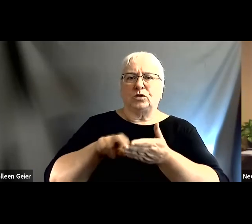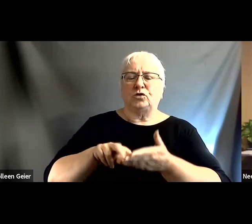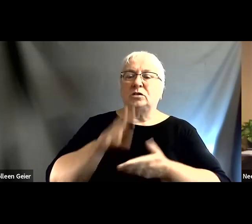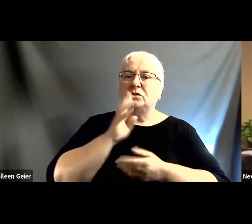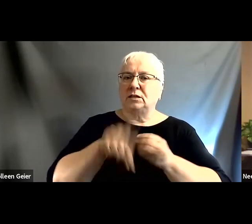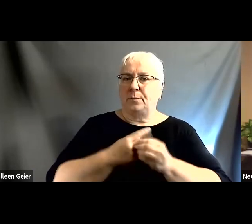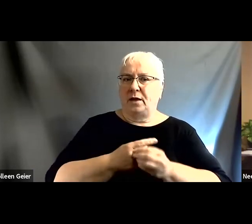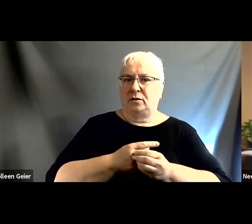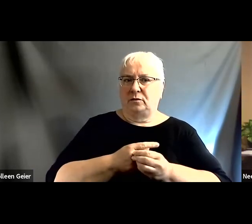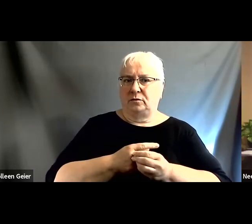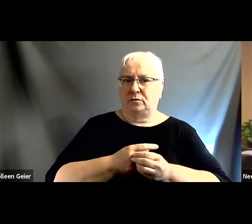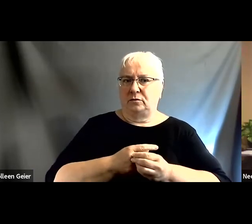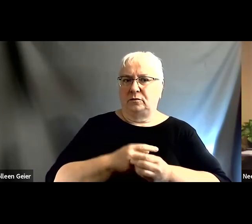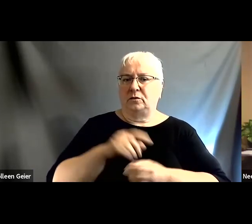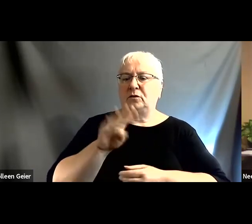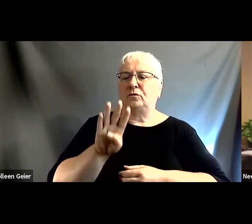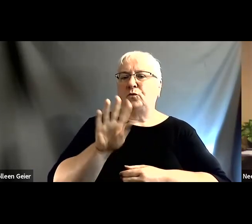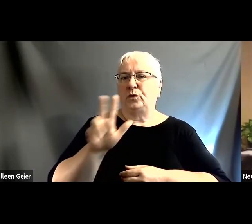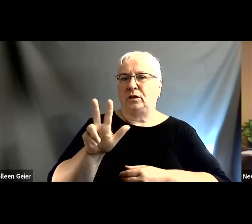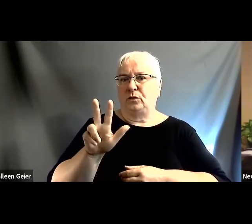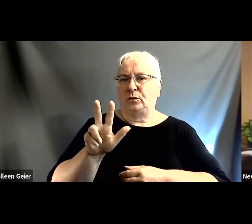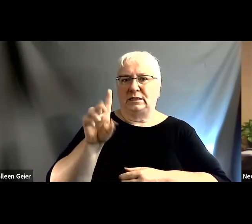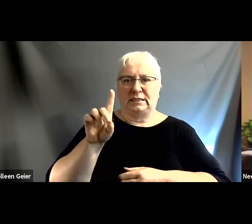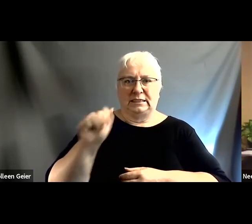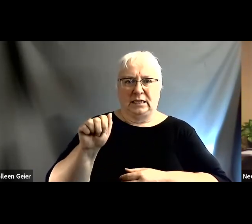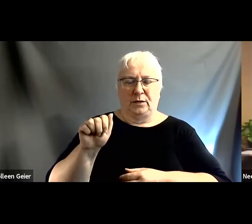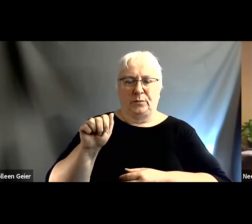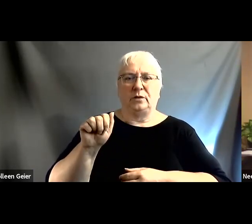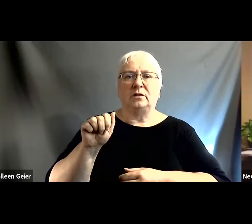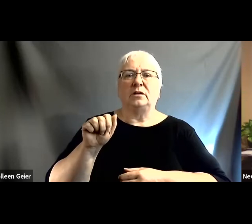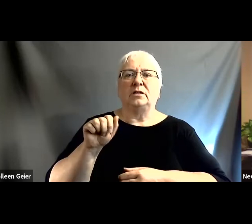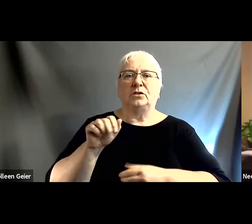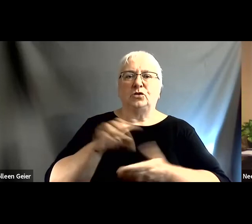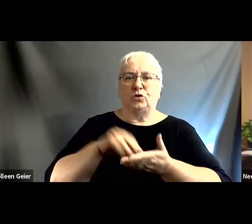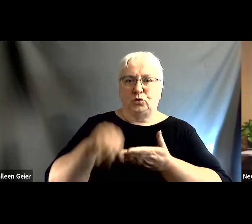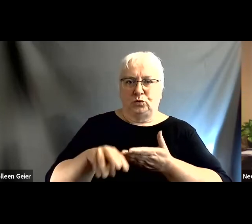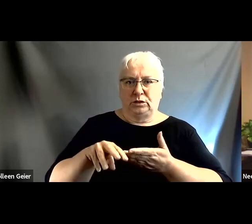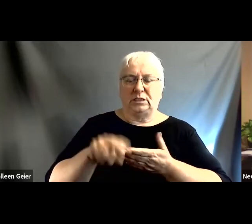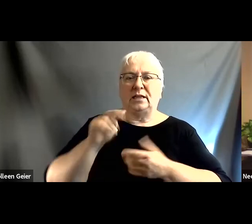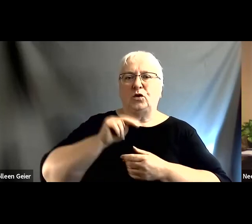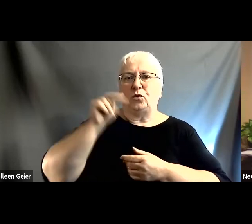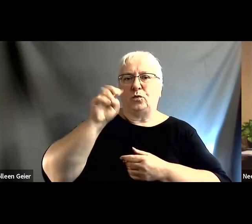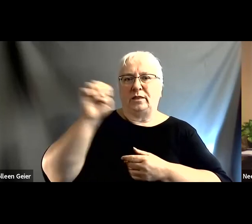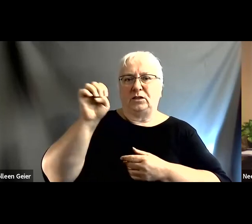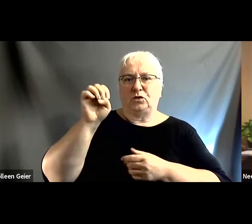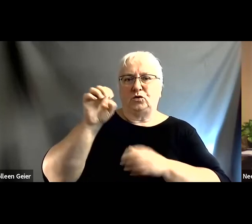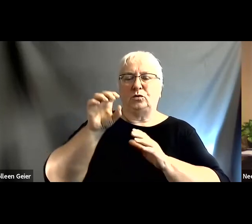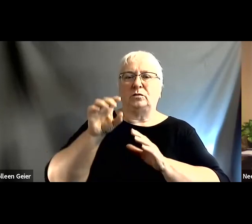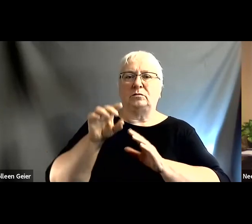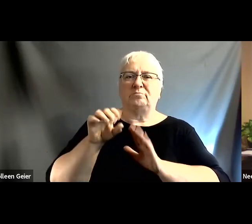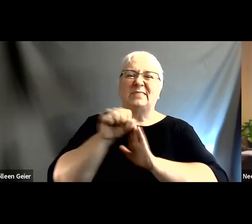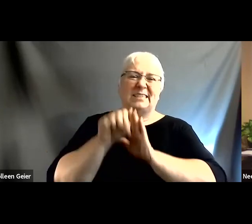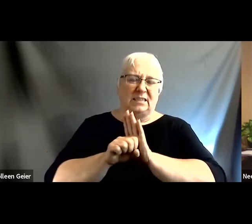43 lakh disabled students across the northeastern state that will have to drop out